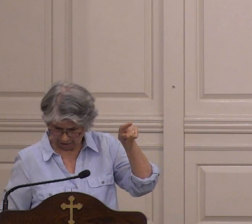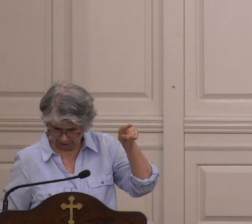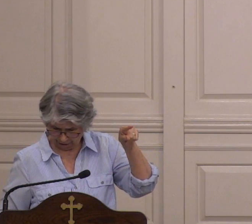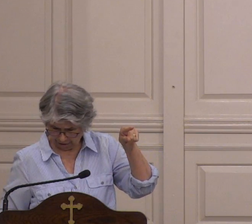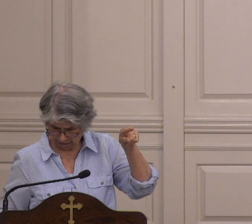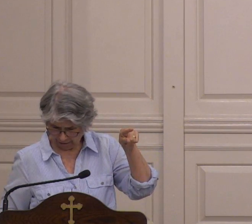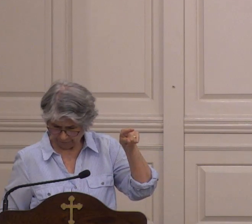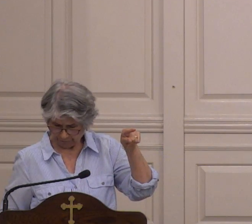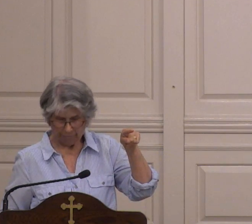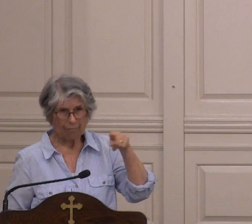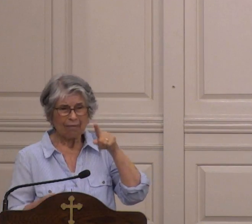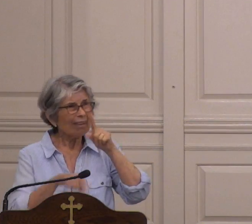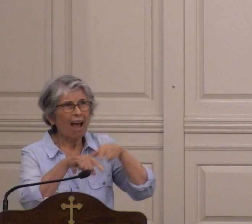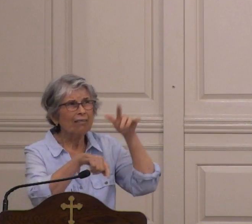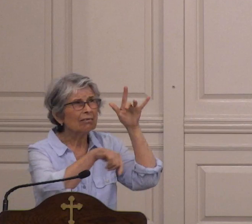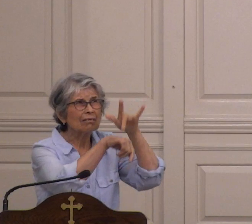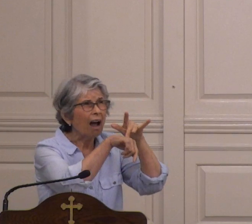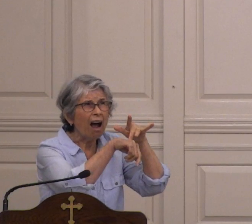and